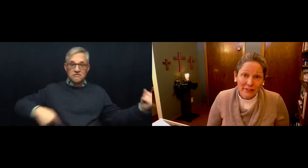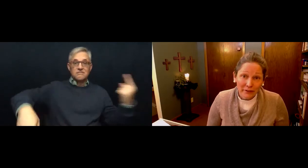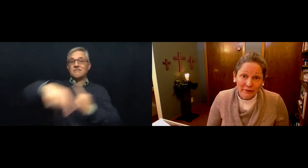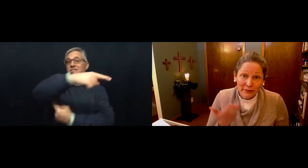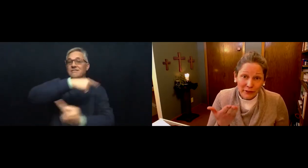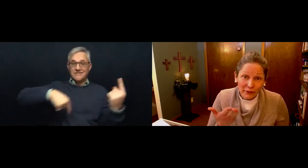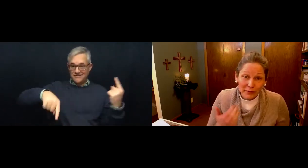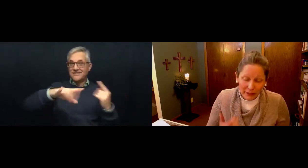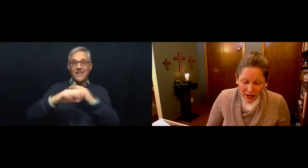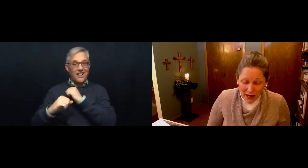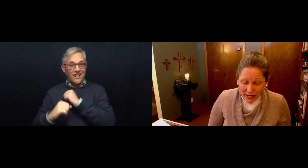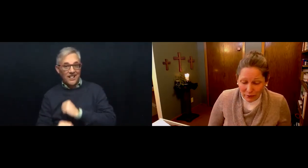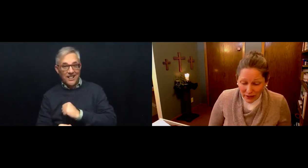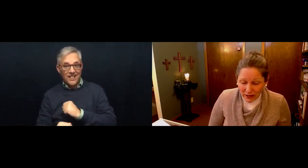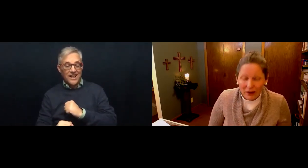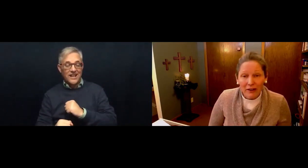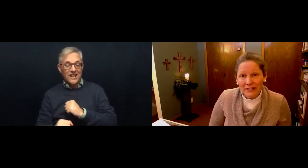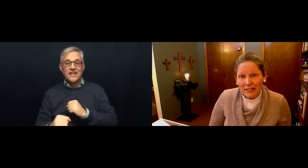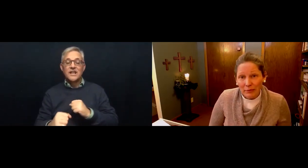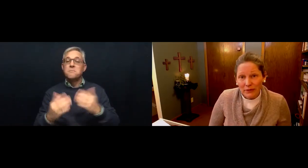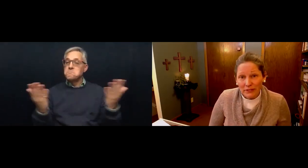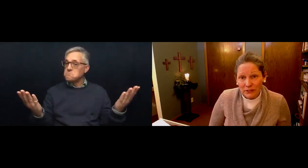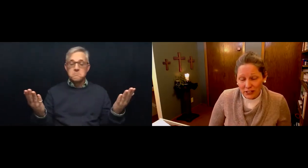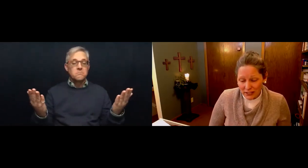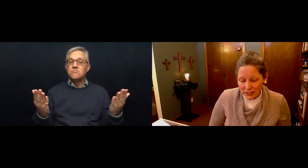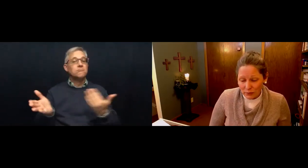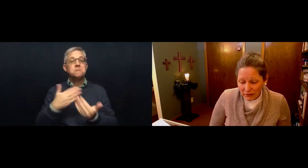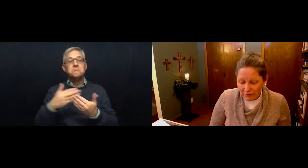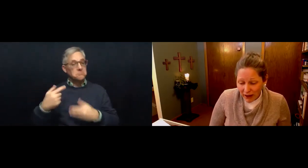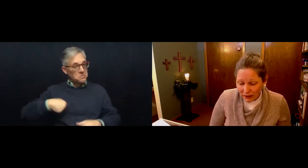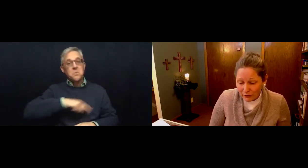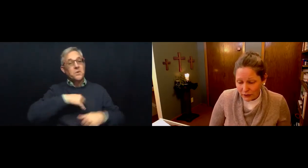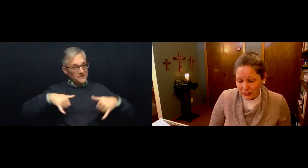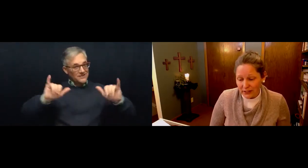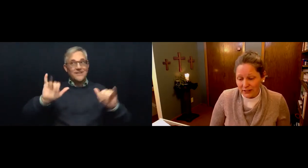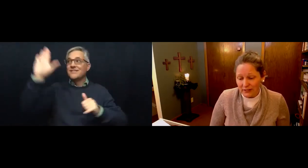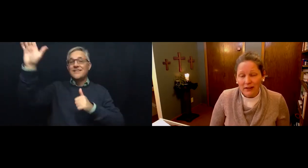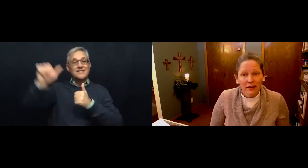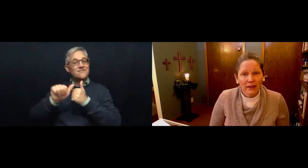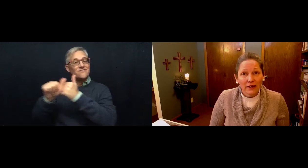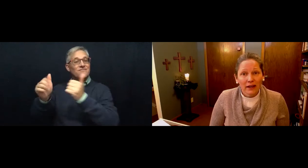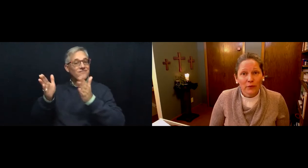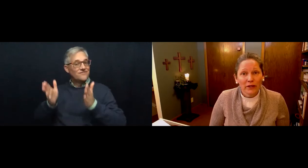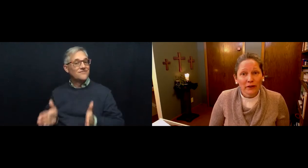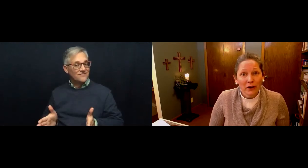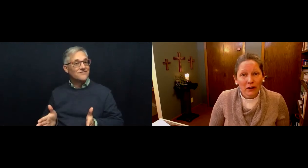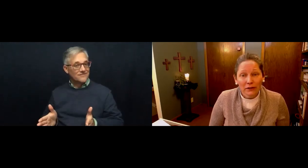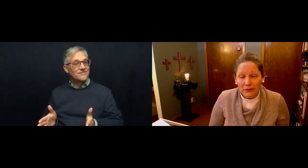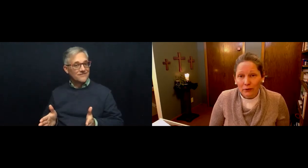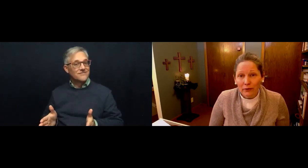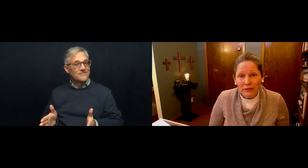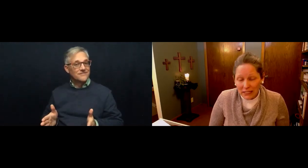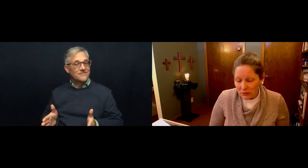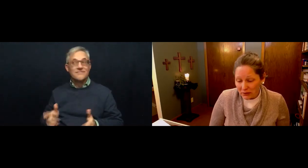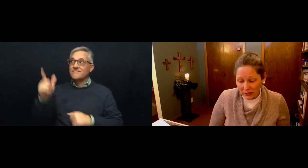And still, you and I, we are disciples of Jesus. We follow Jesus, and we are called